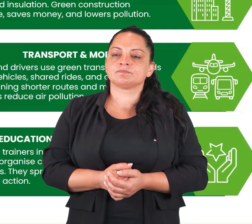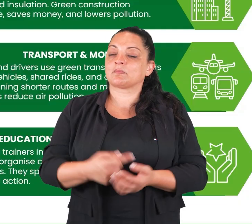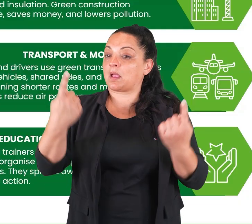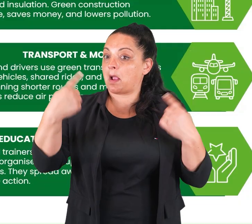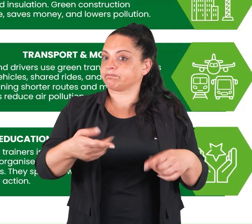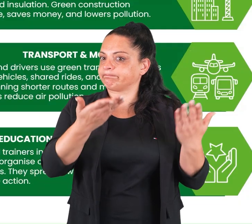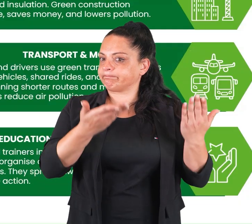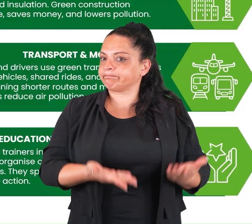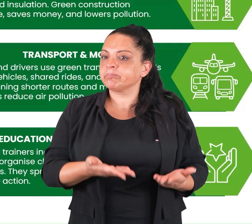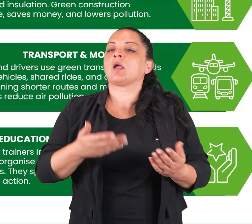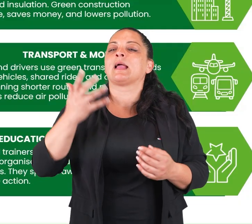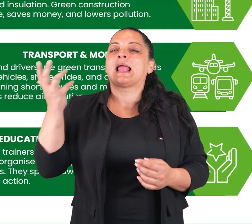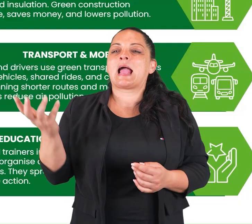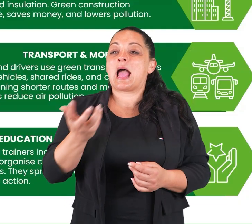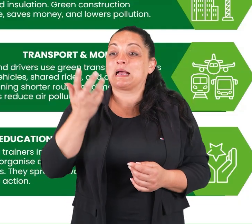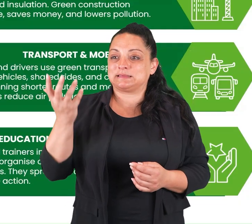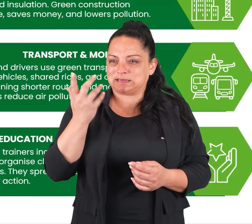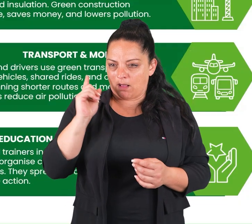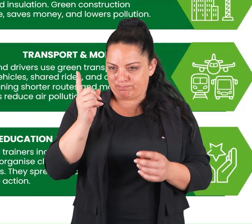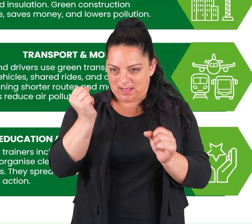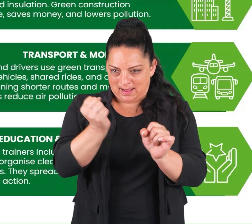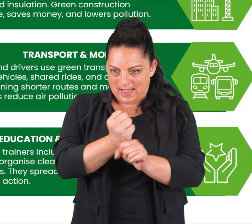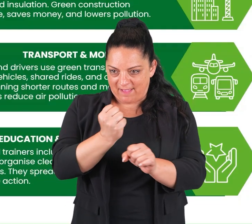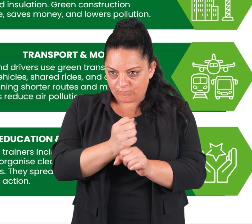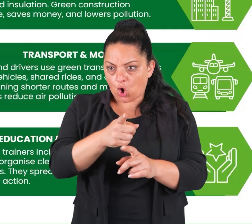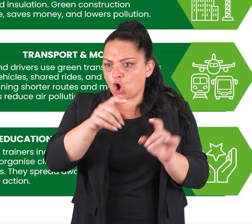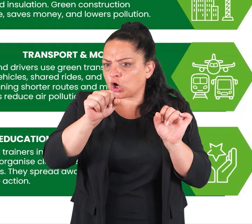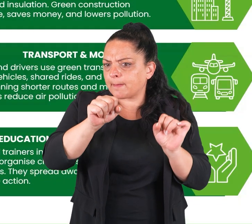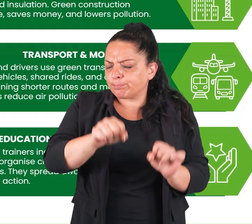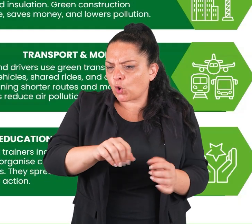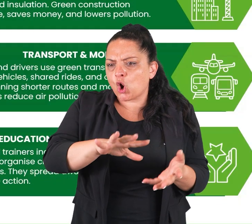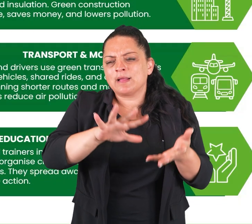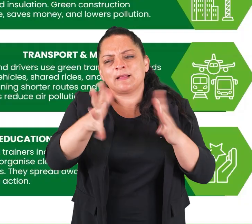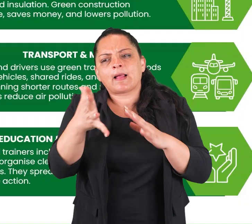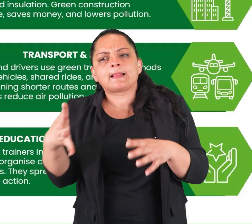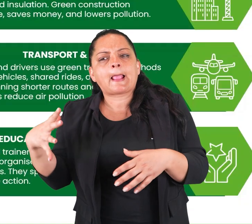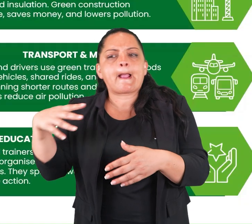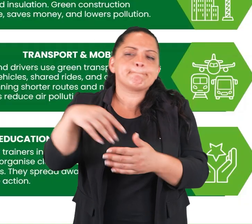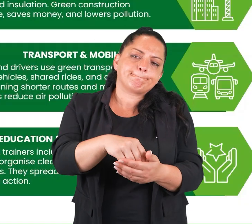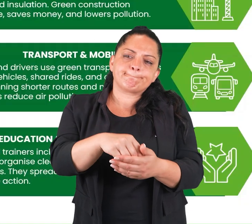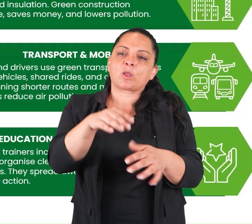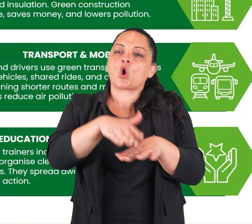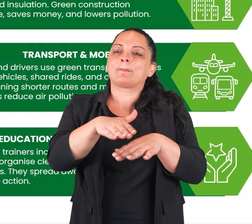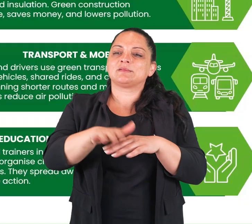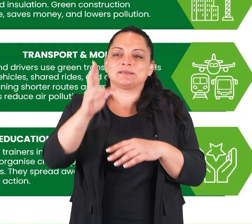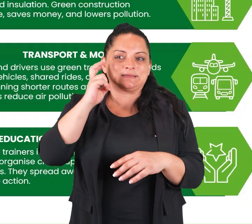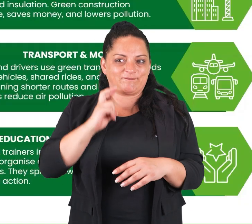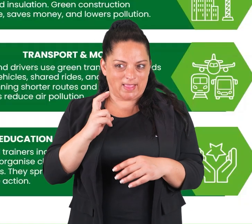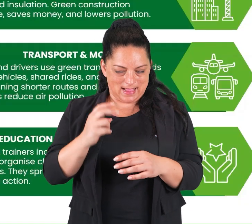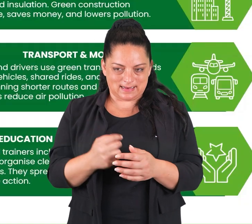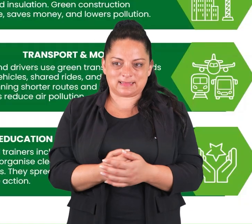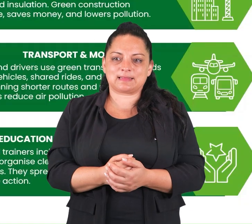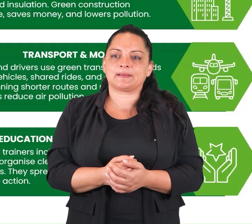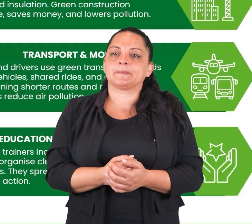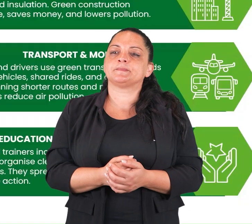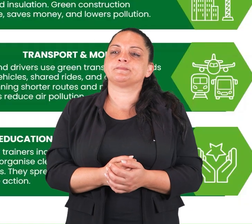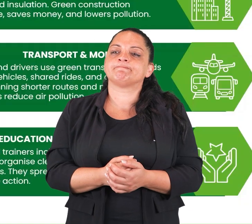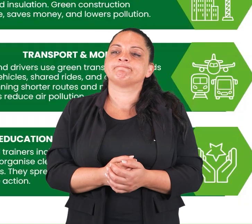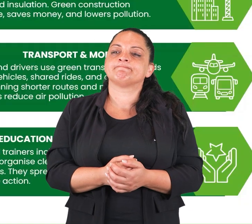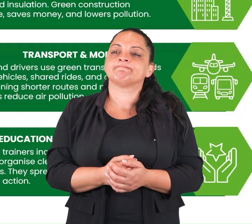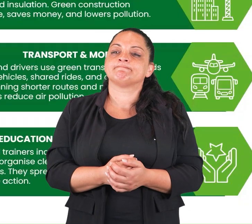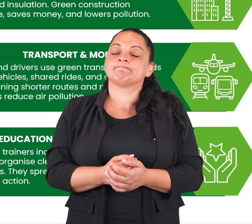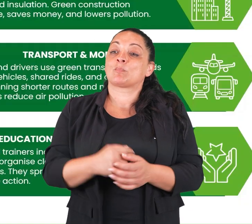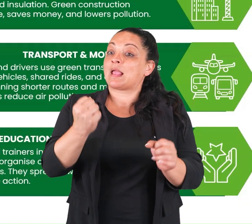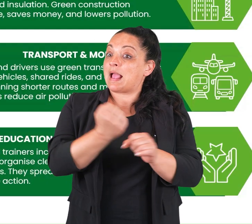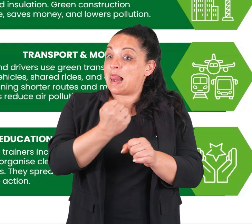Here, there are some examples across professions that we can see that green skills can be applied